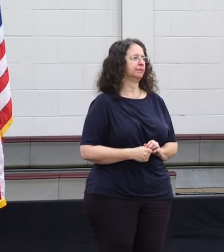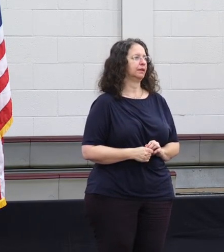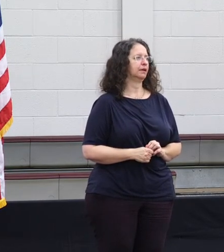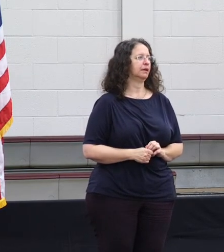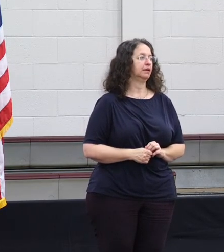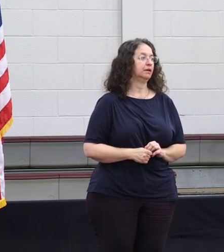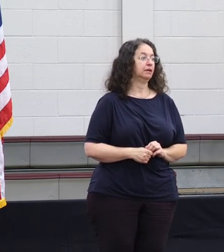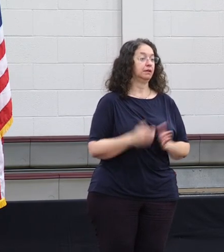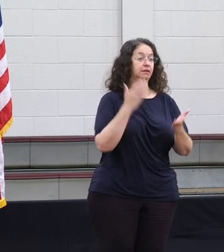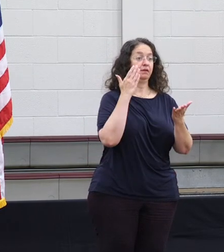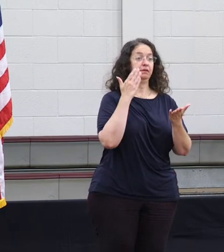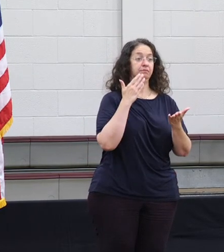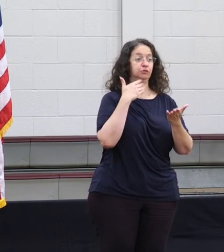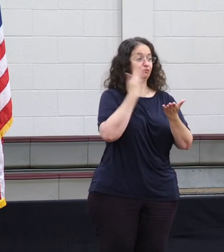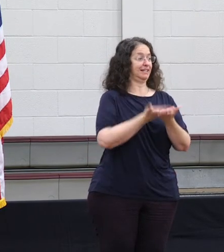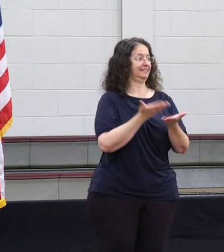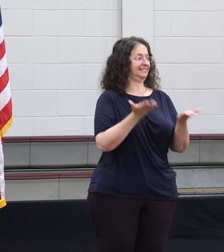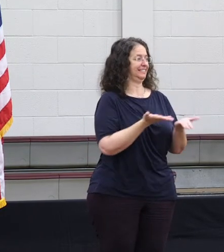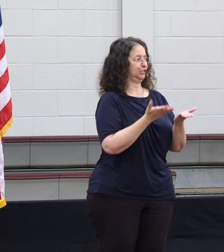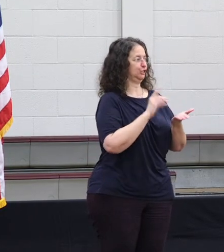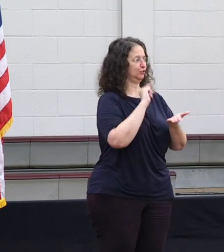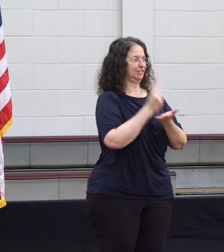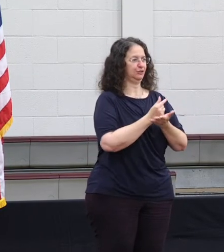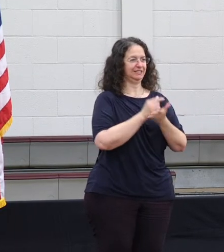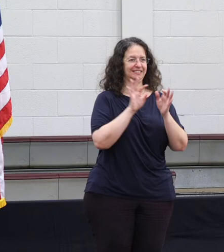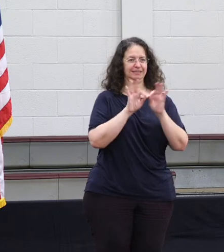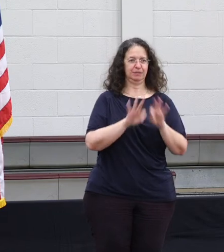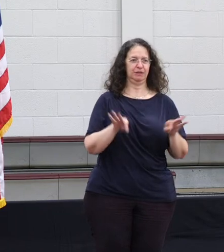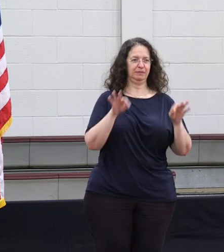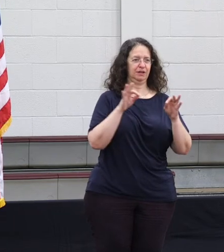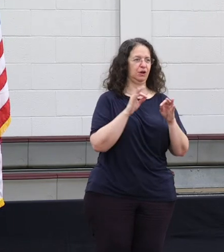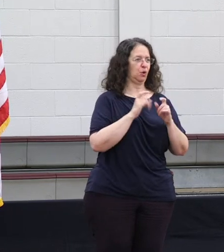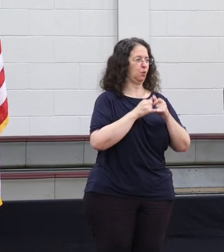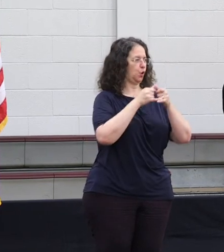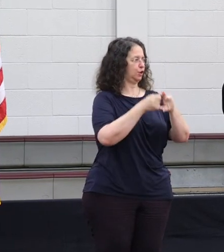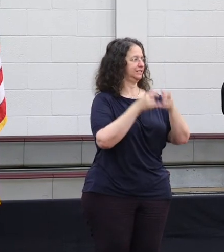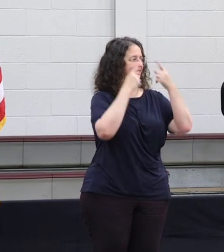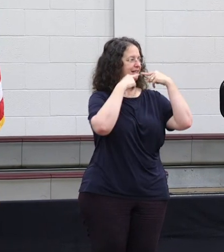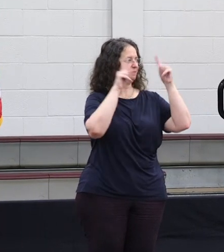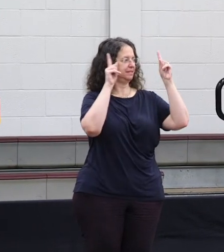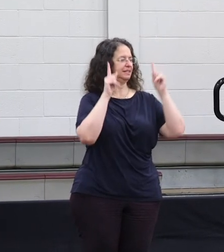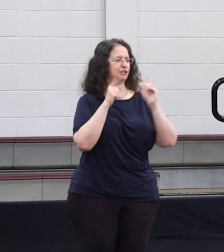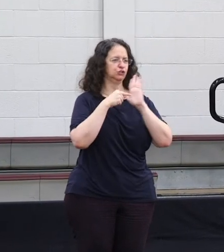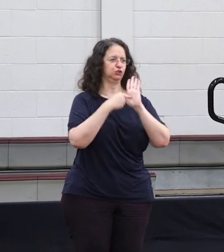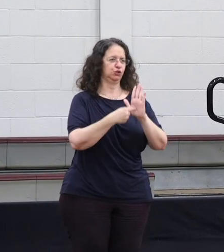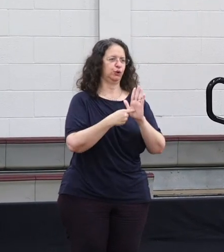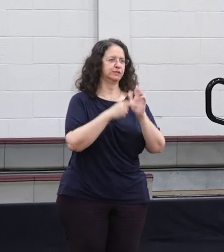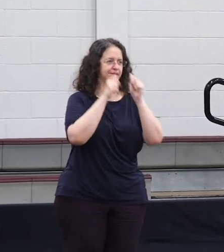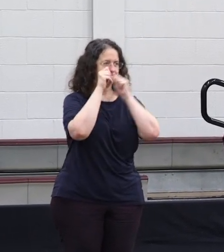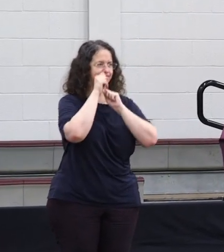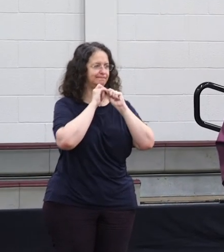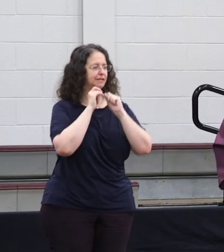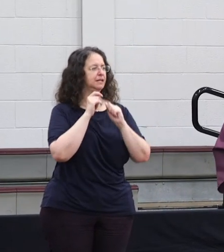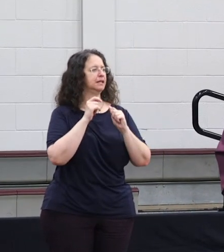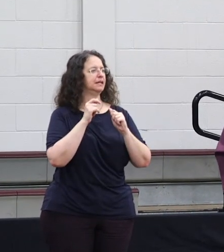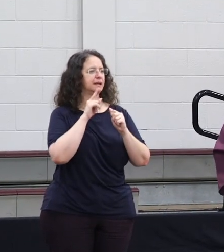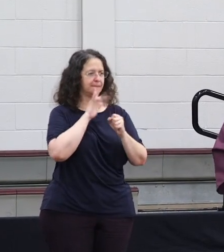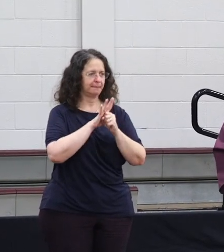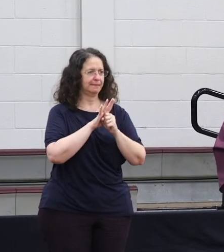The fact that we made it here decorated with these awards and accomplishments is just a testament to our perseverance and commitment to